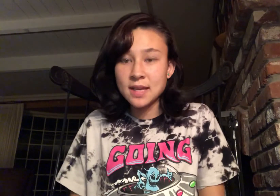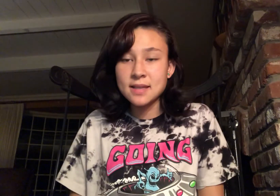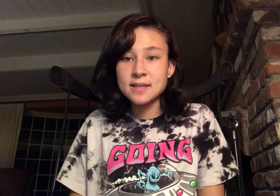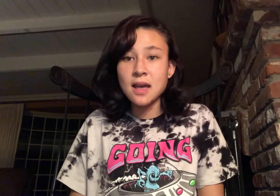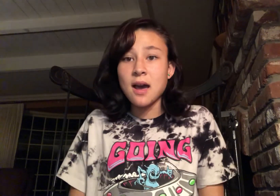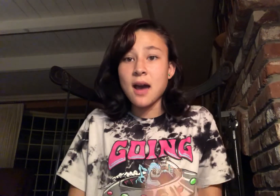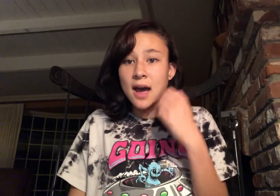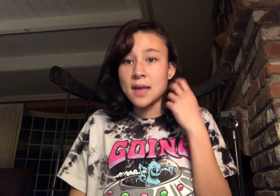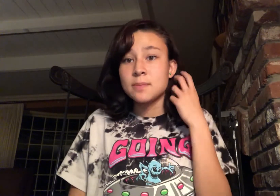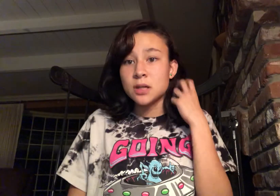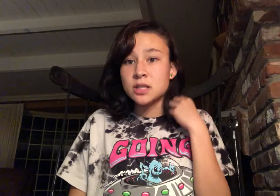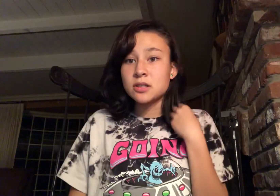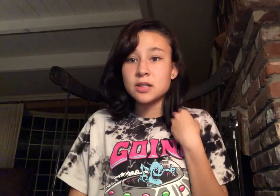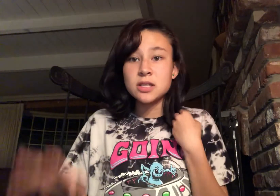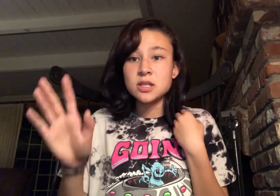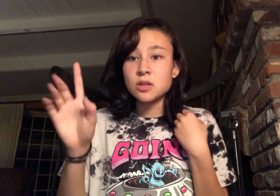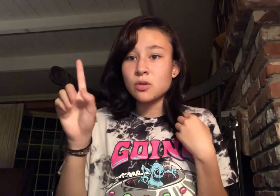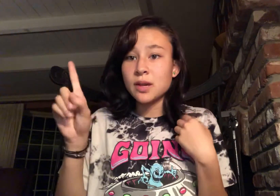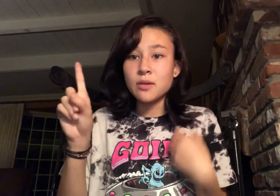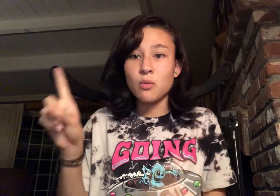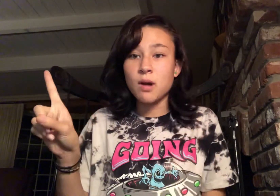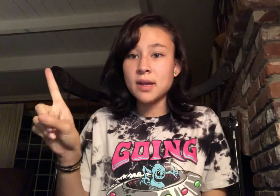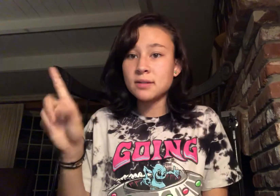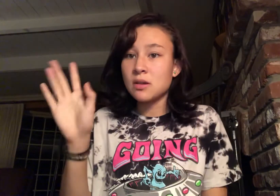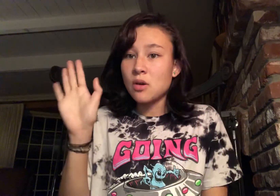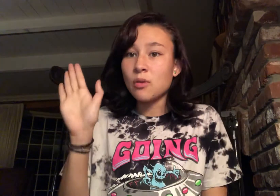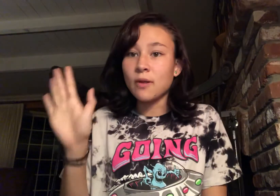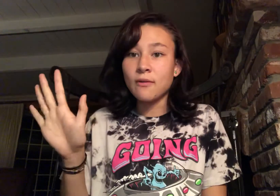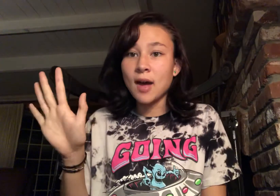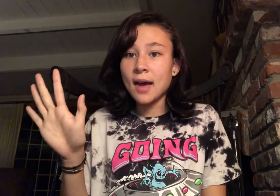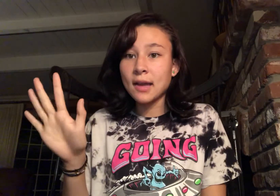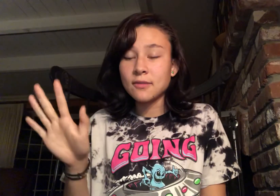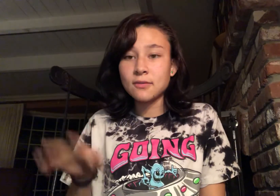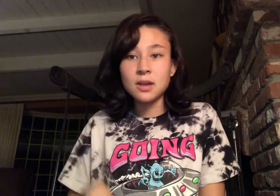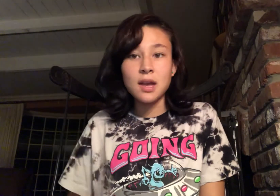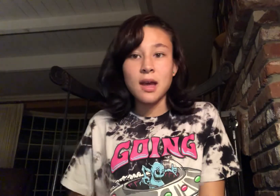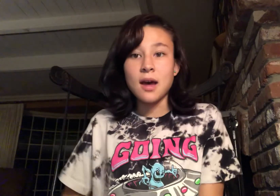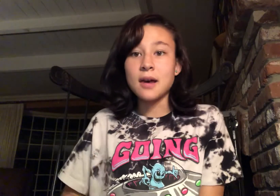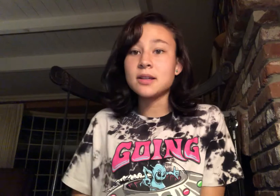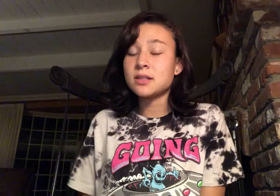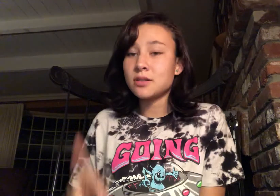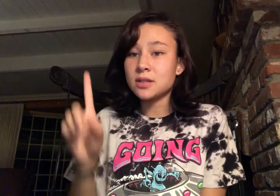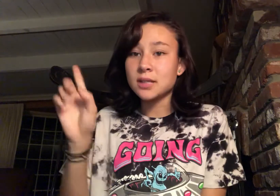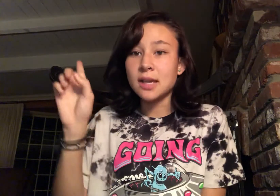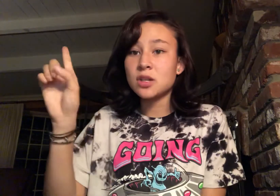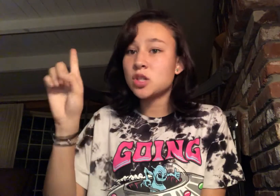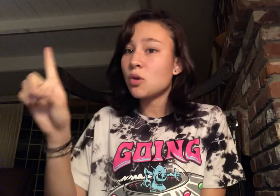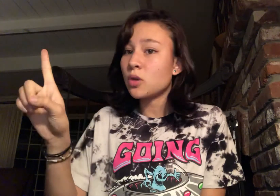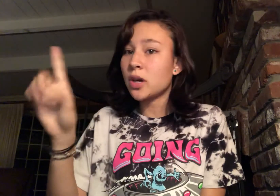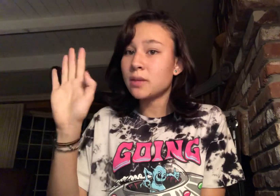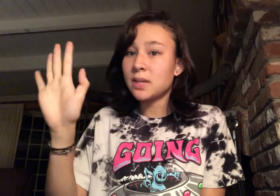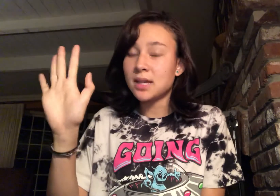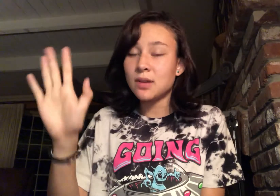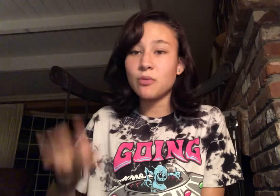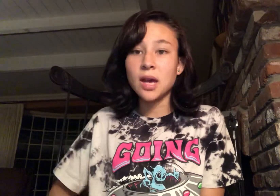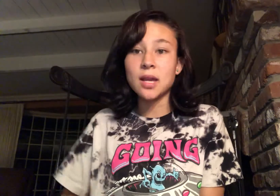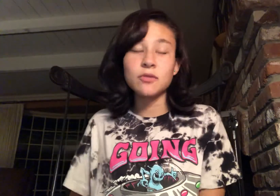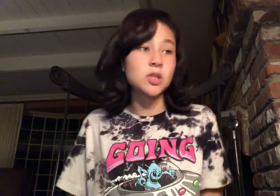this. I personally just hold out a 1 or a 5. So it's like, could you hold on a minute? If you're